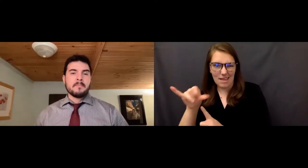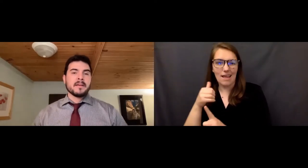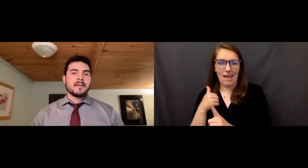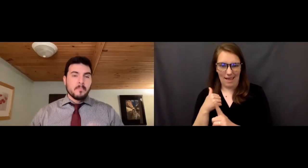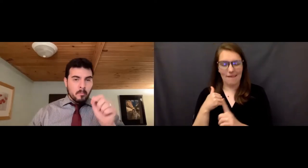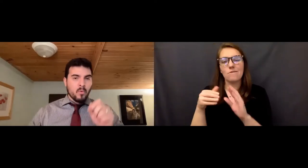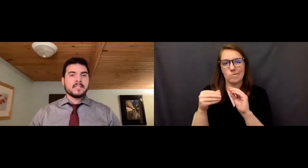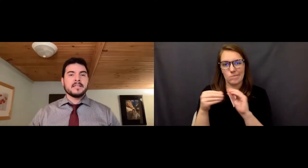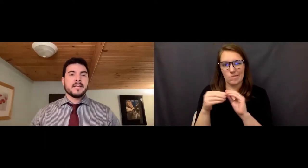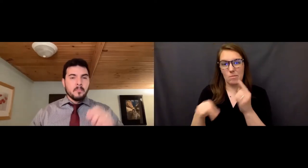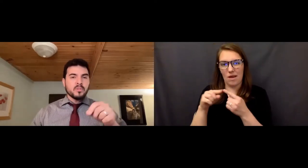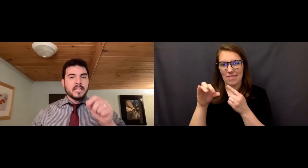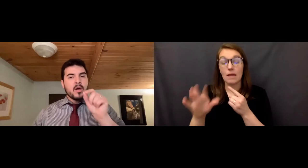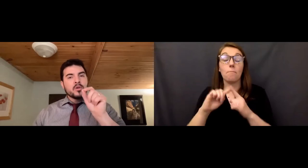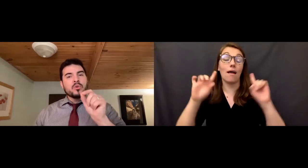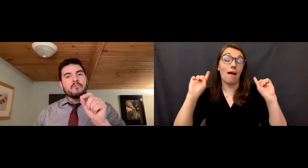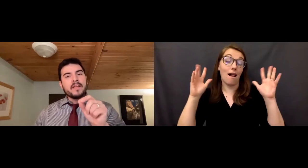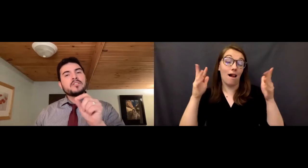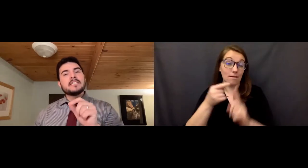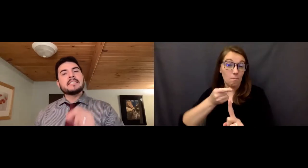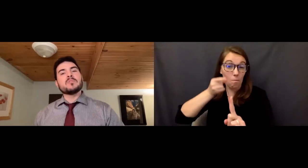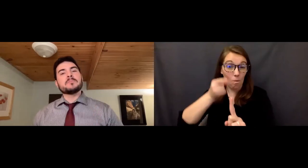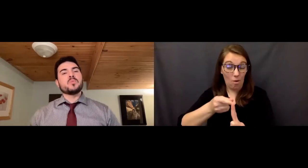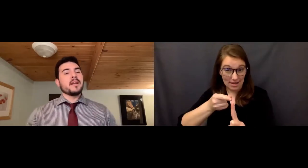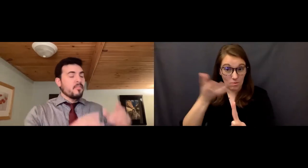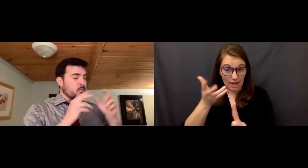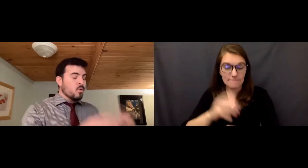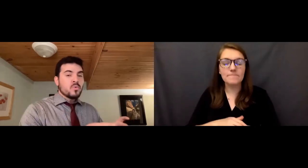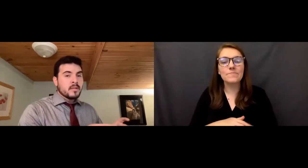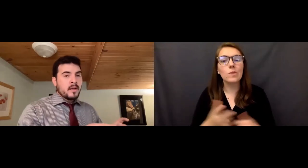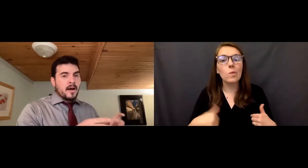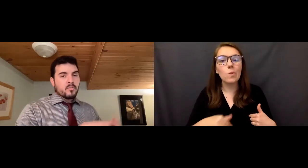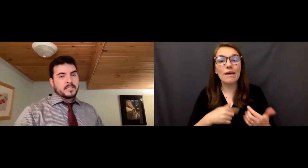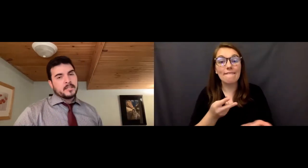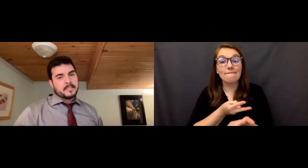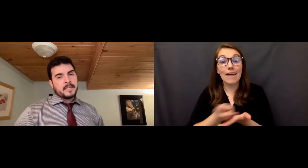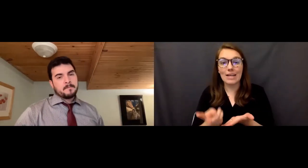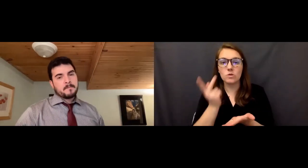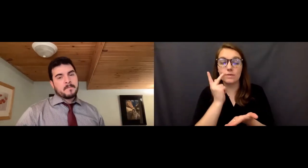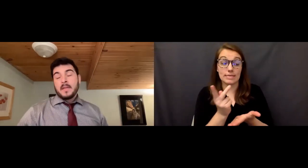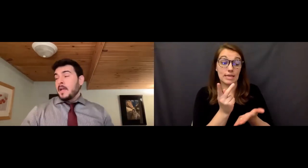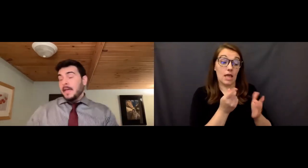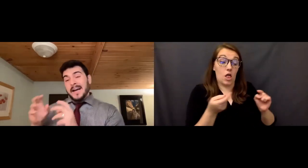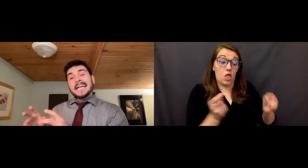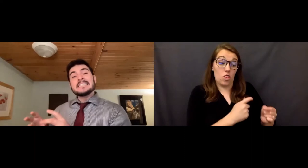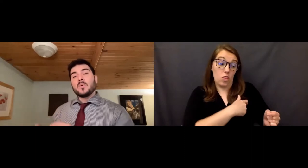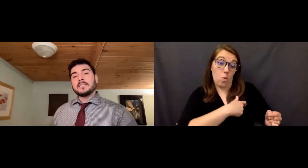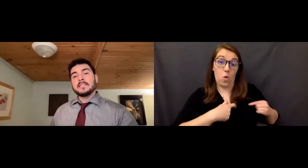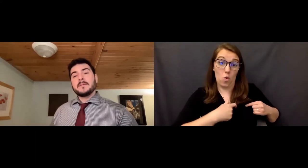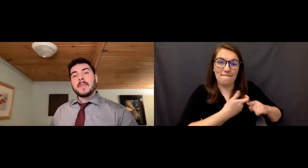particular topic or point, it all boils down to a failure to distinguish between the wound of original sin and